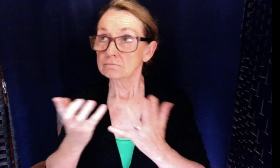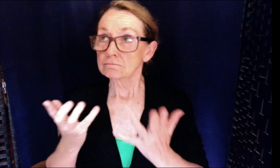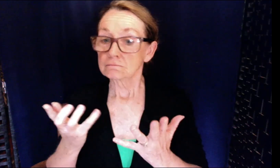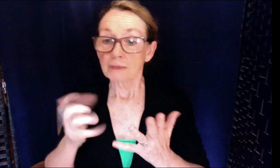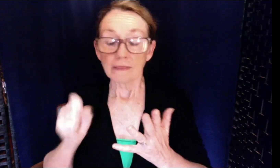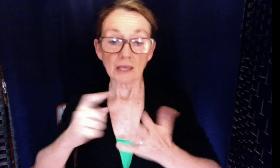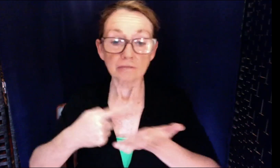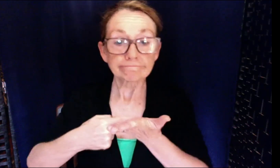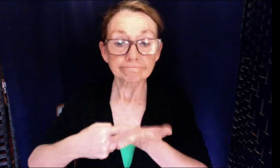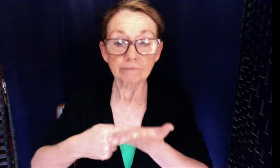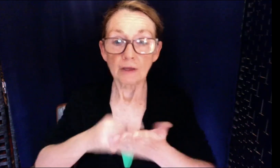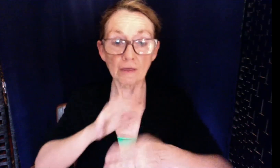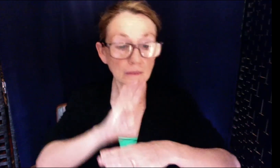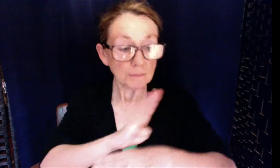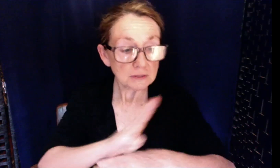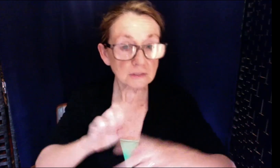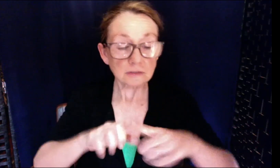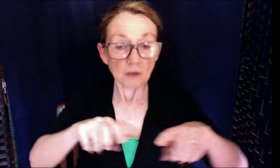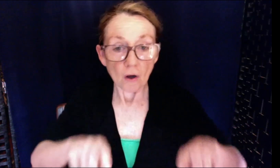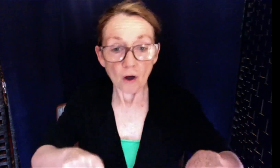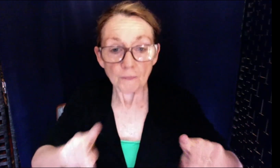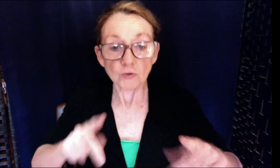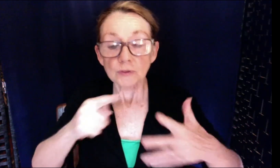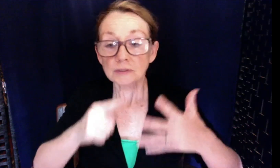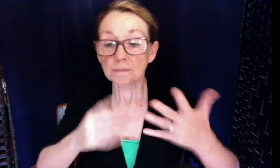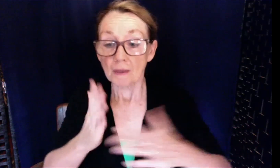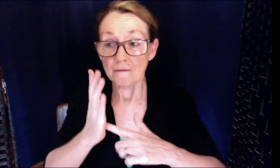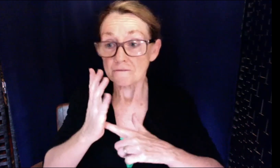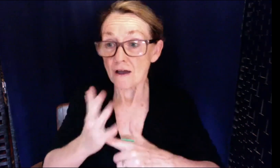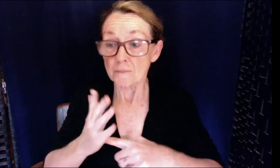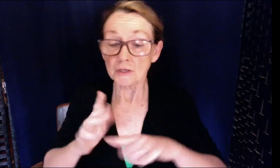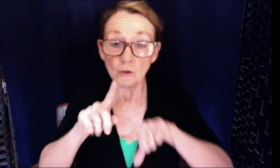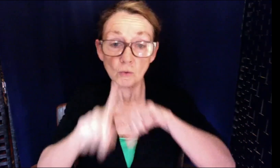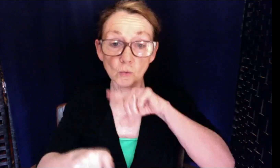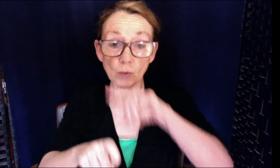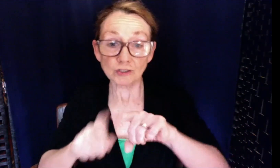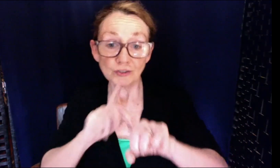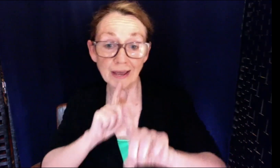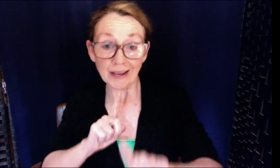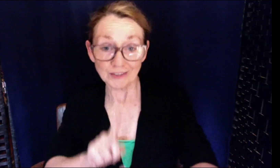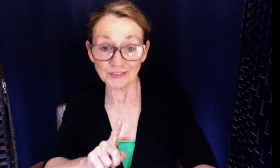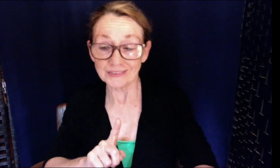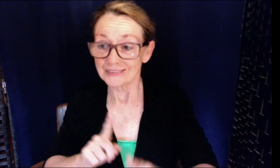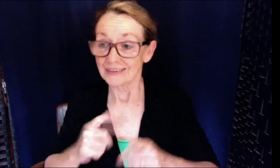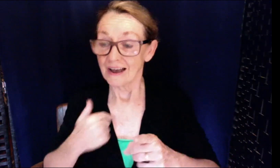about their business and their opportunities, and then maybe a 5-minute Q&A, something like that. But I would just tell them the plan, you